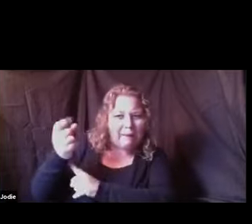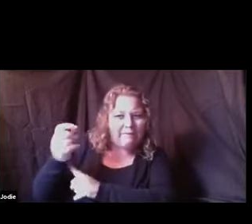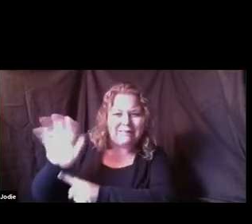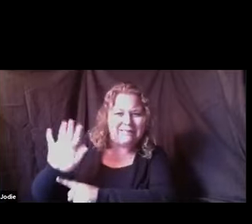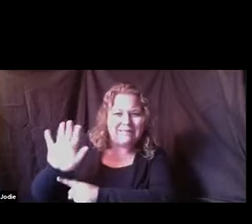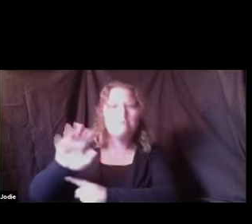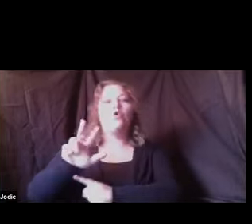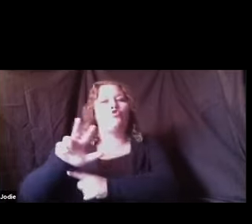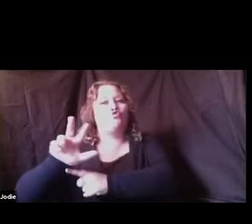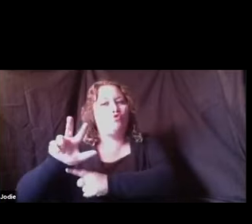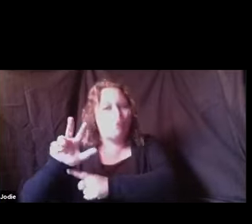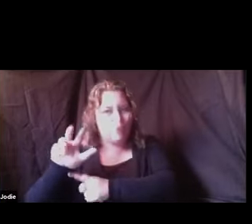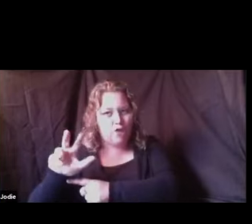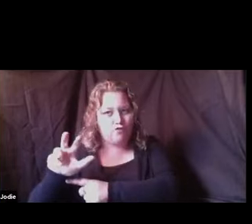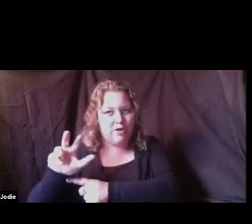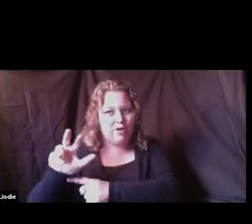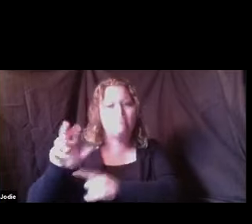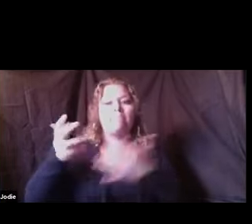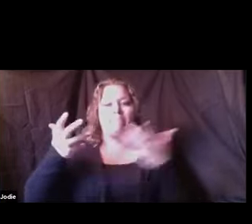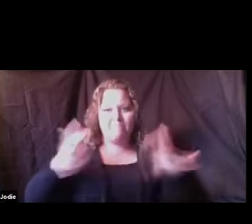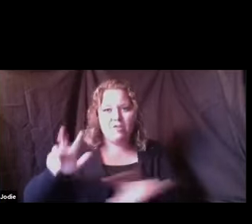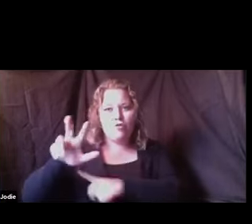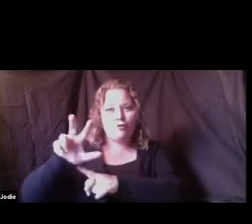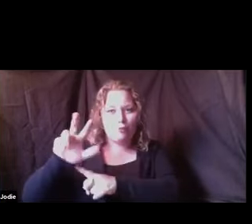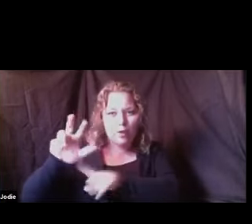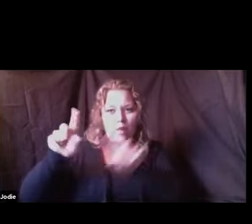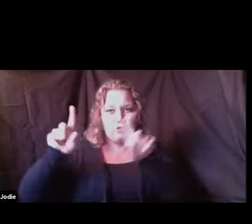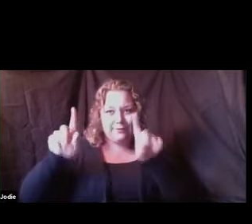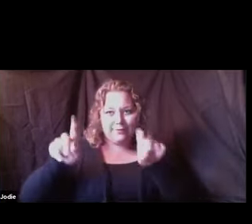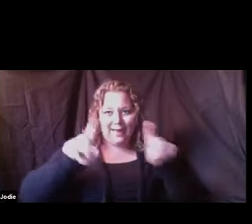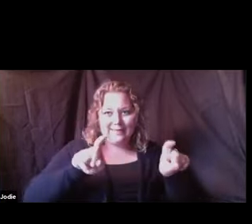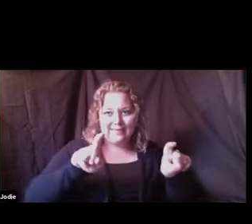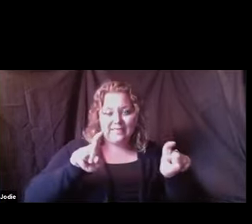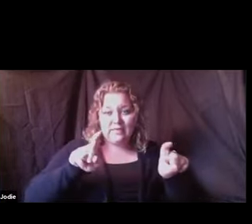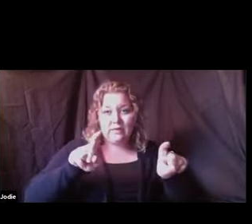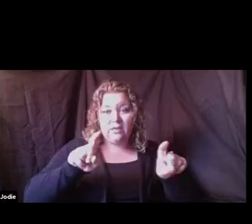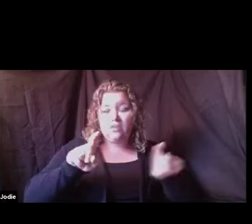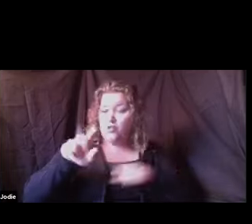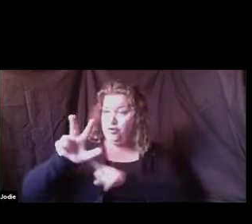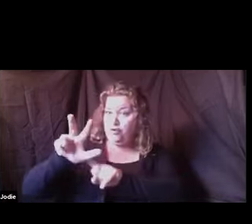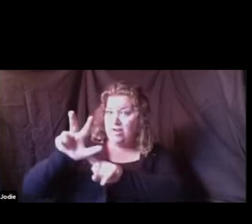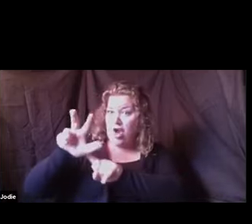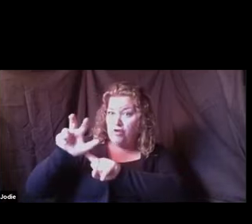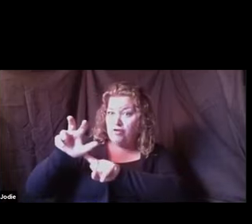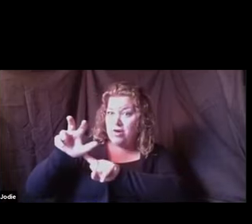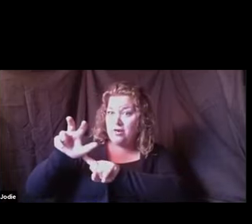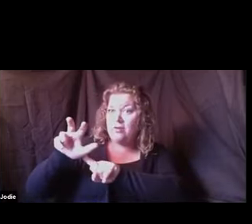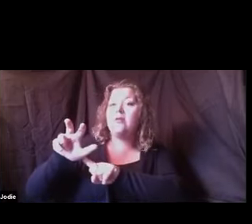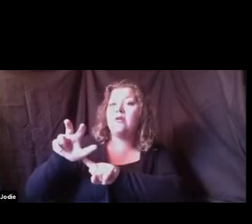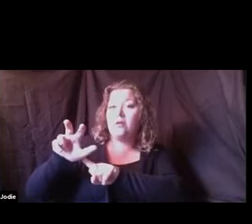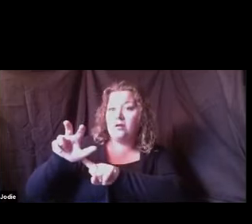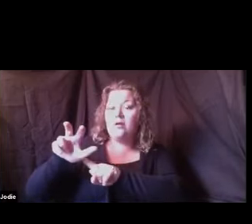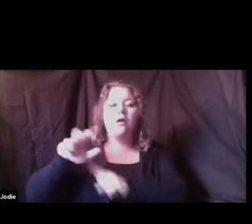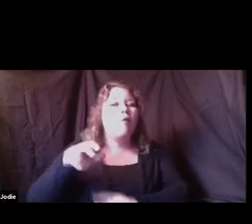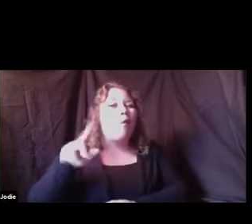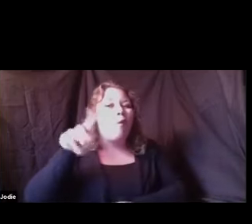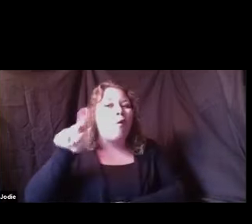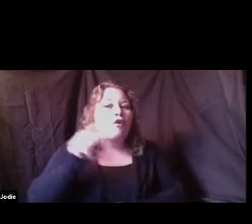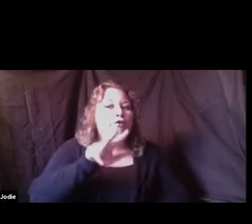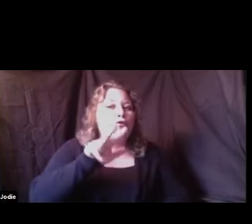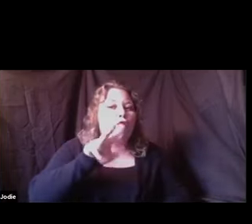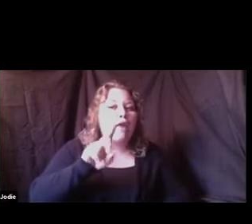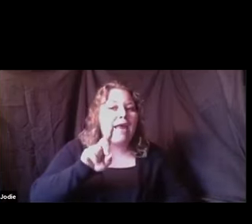The final number is 300. Of that final number, 38 were of non-La Crosse County